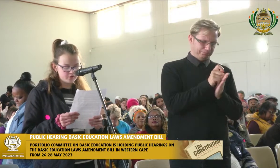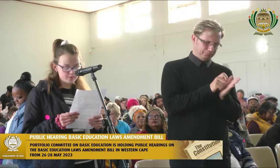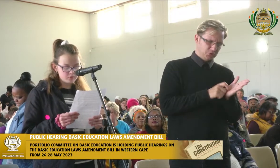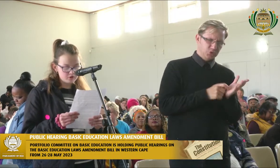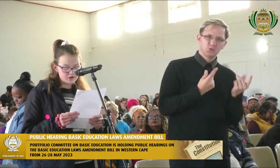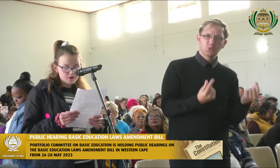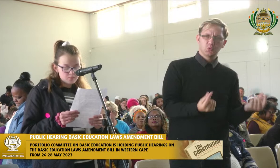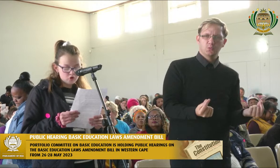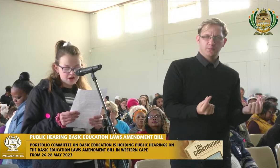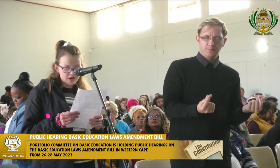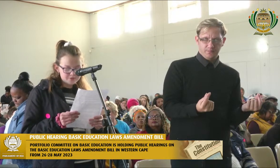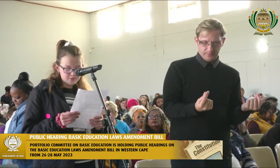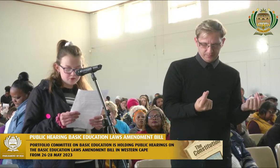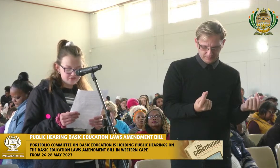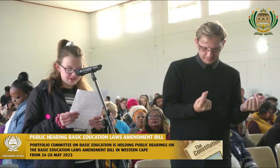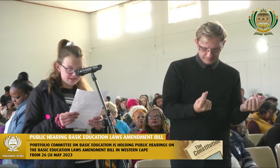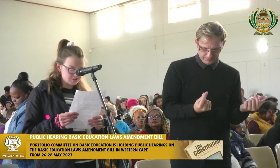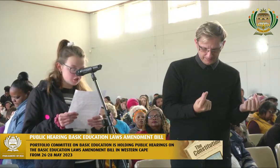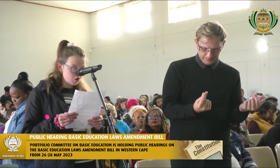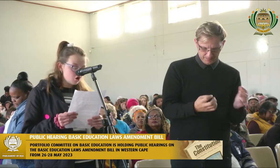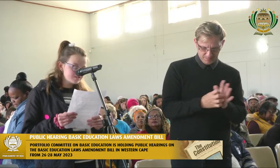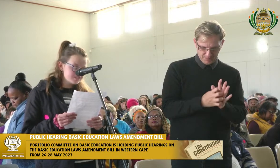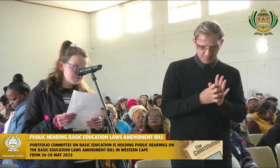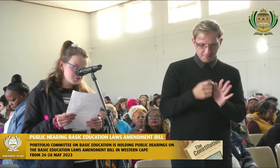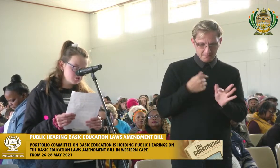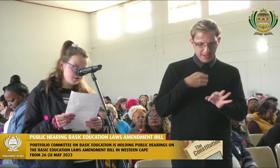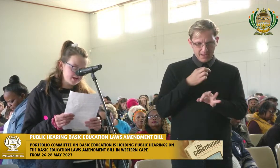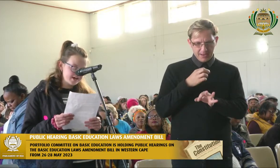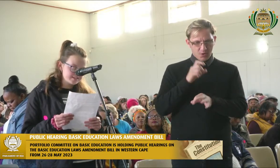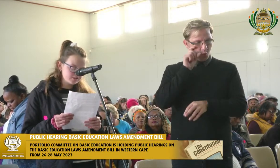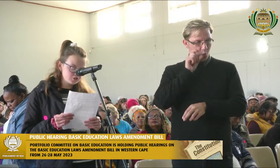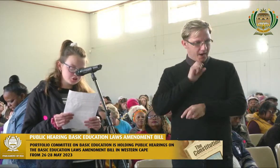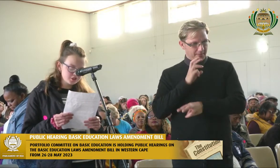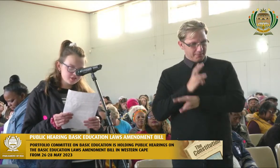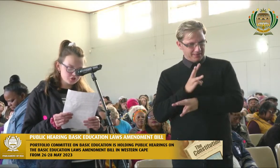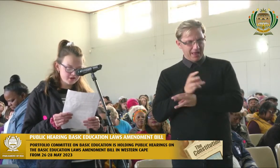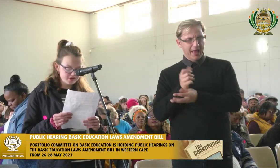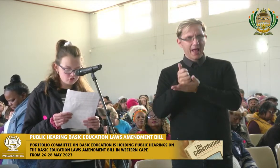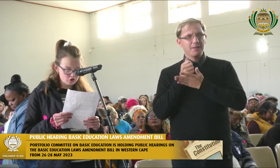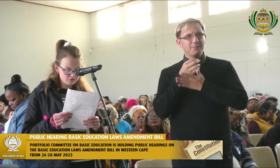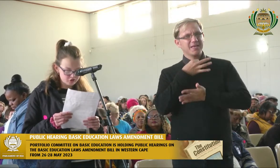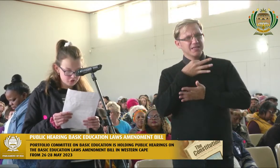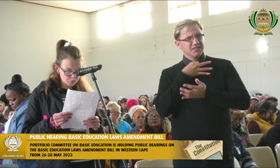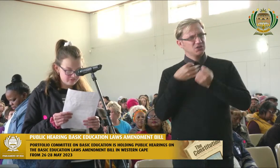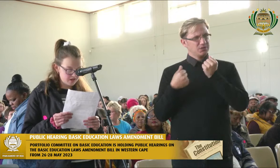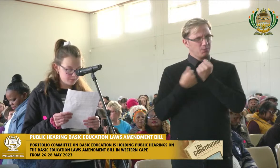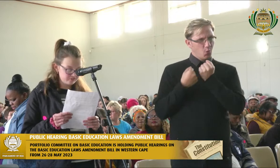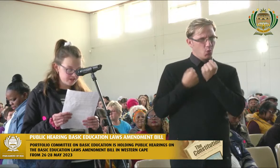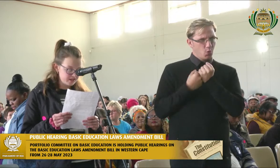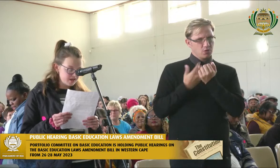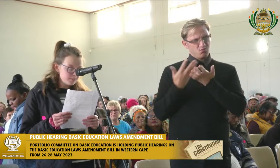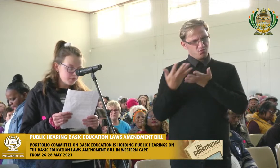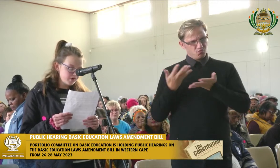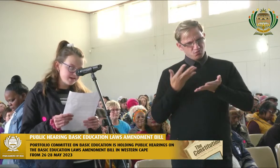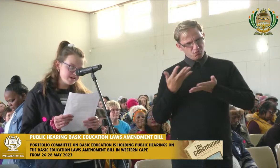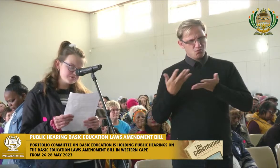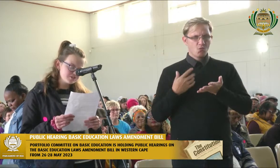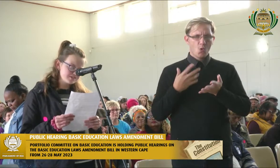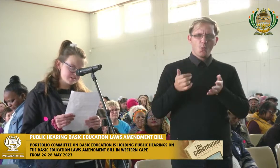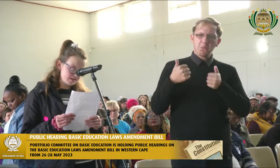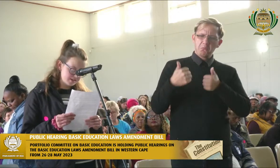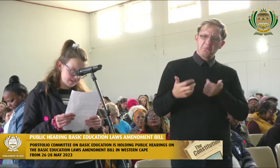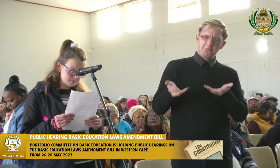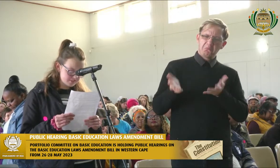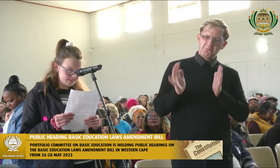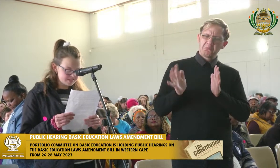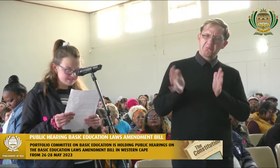example, my grandma helps me with English. Our sessions are relaxed and usually enjoyed in the afternoon with a cup of tea. But when it comes